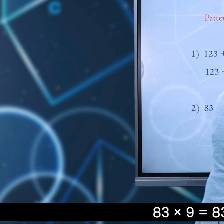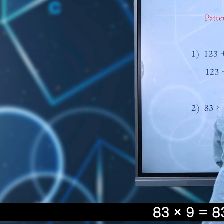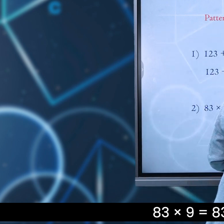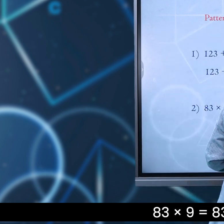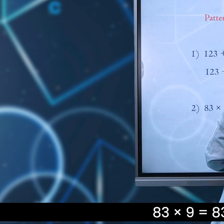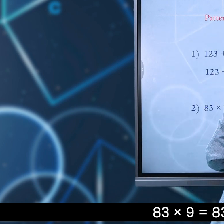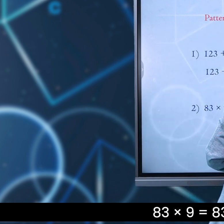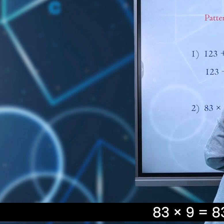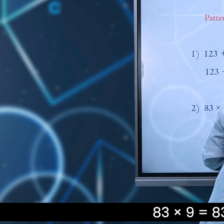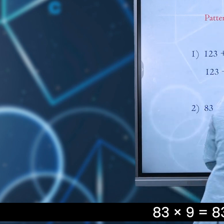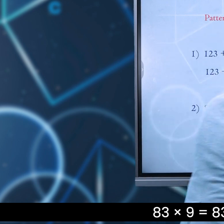747.